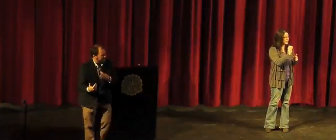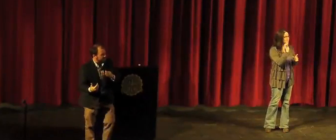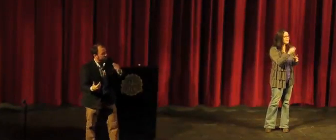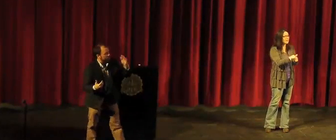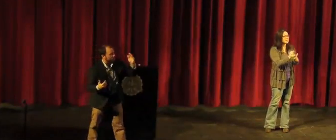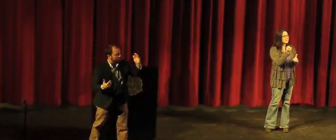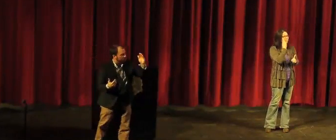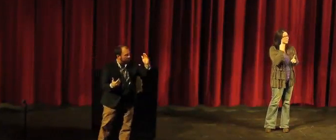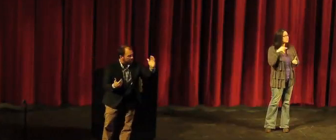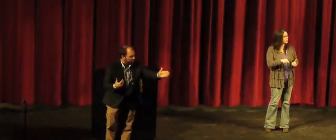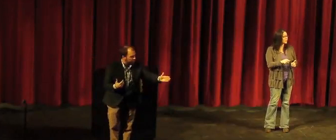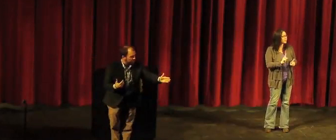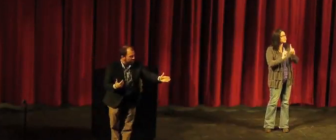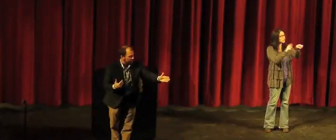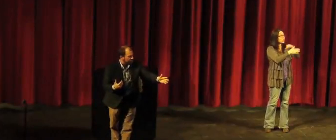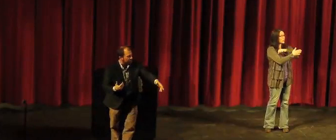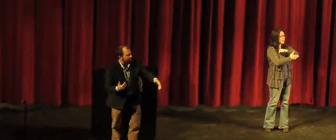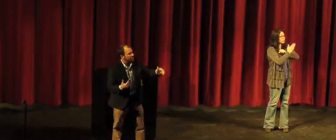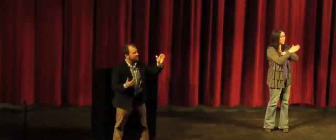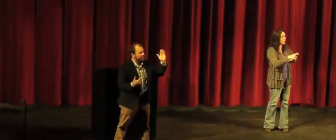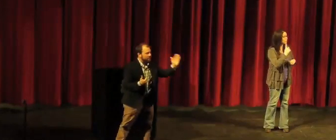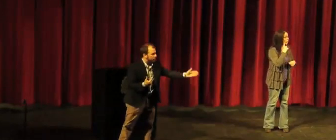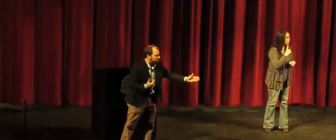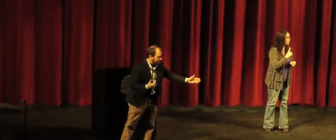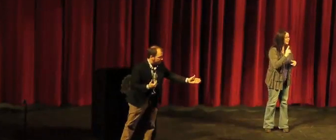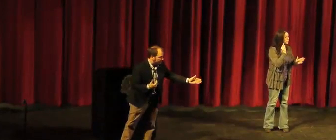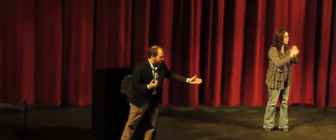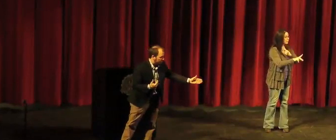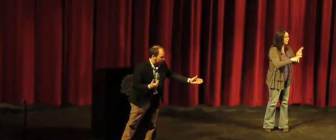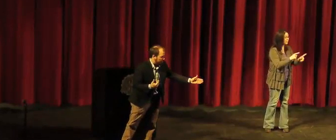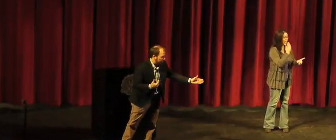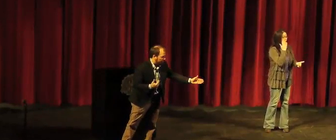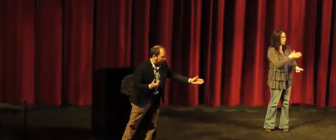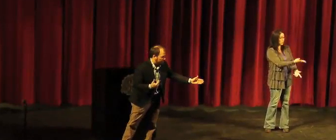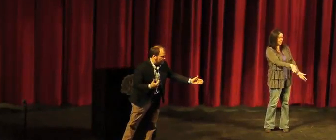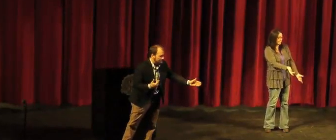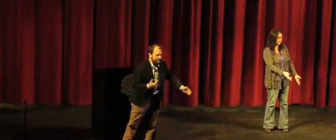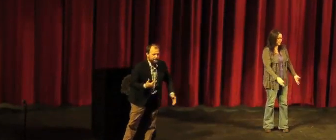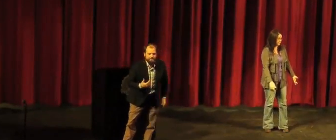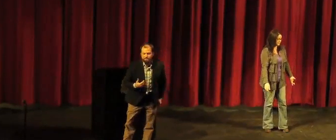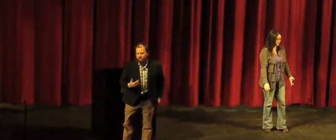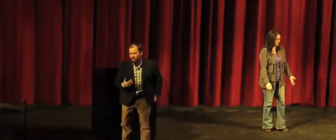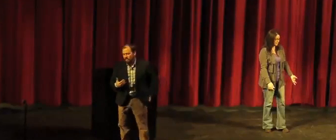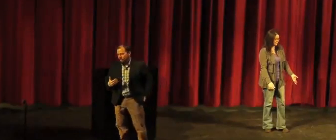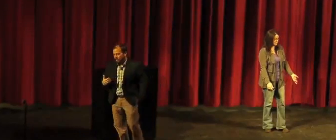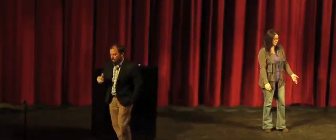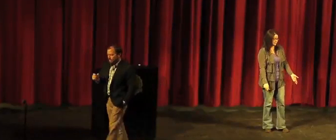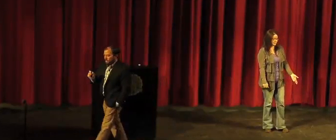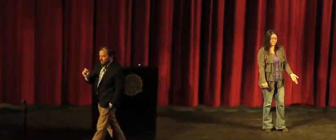sense for him to go to a country he's never heard of to kill people he knows nothing about?